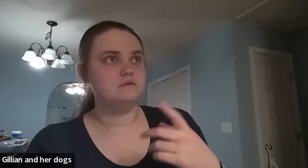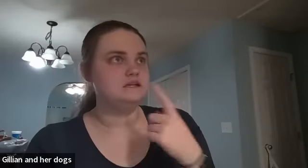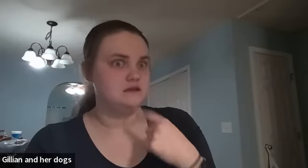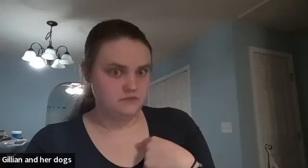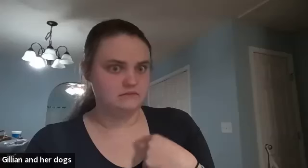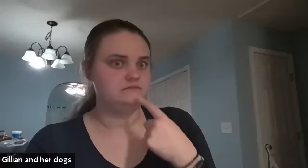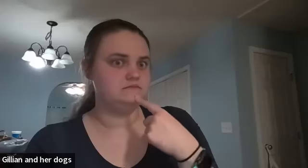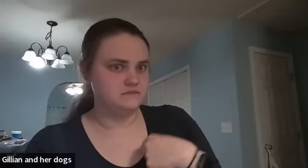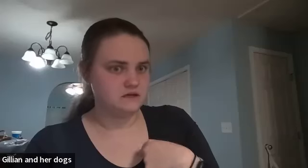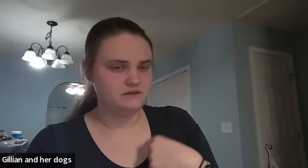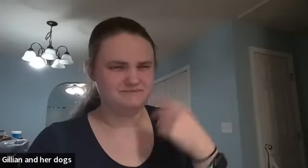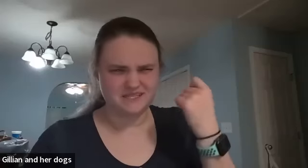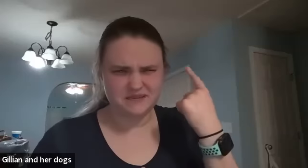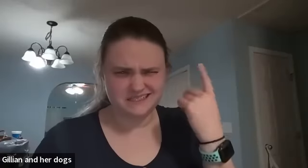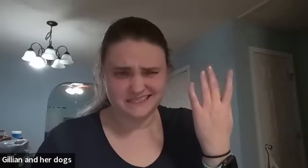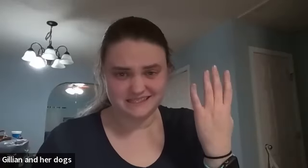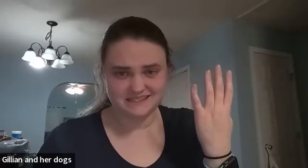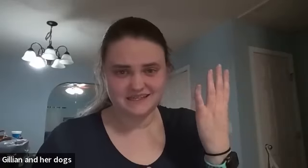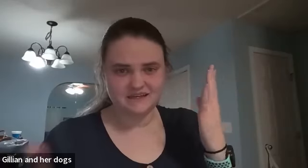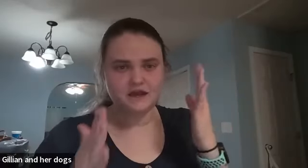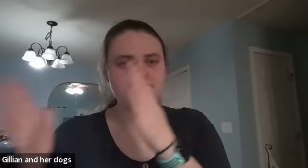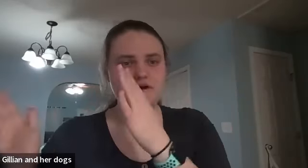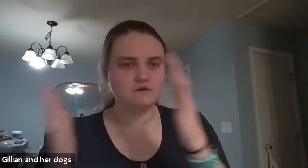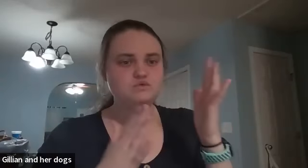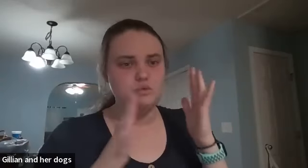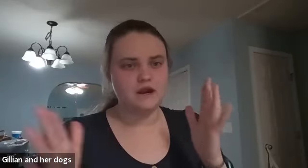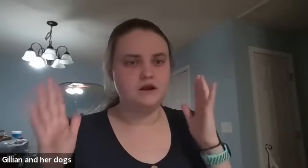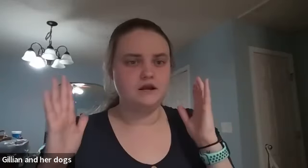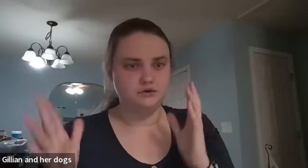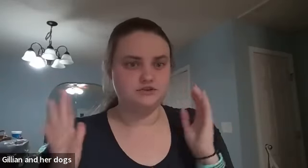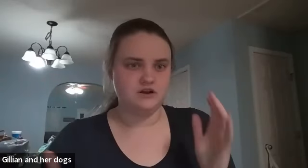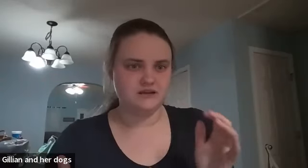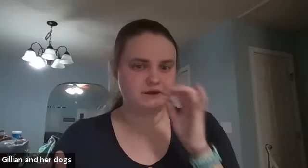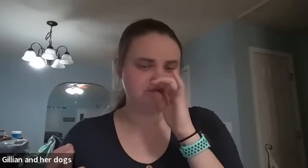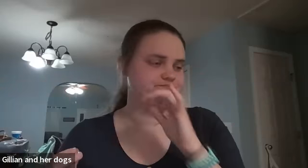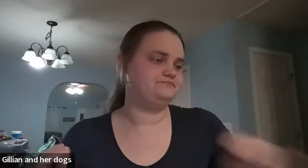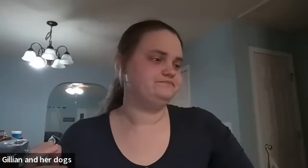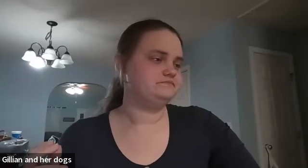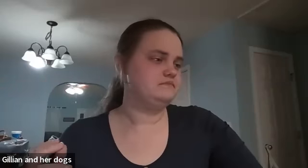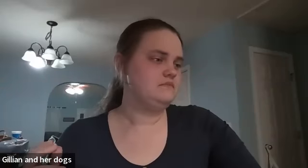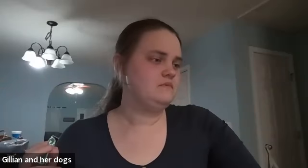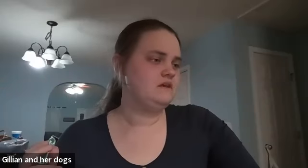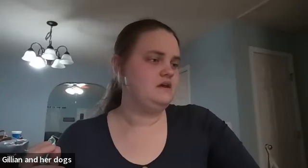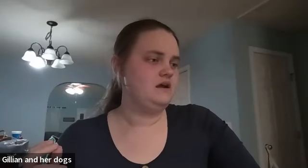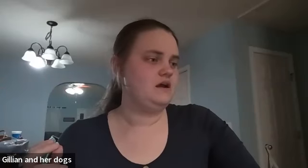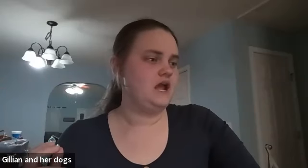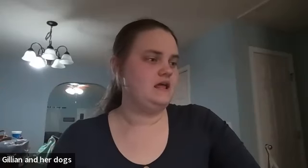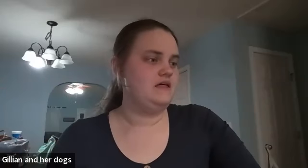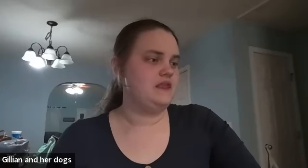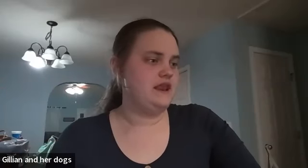me. Does that make sense? Kind of follows where and who you're talking about. All right. The